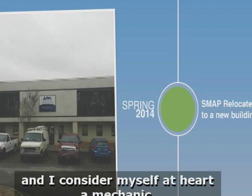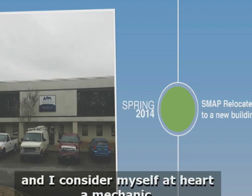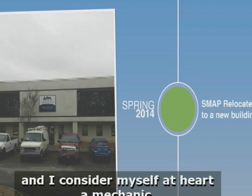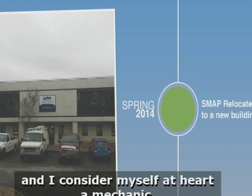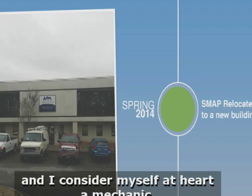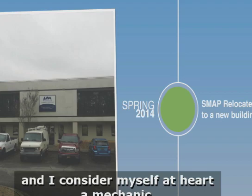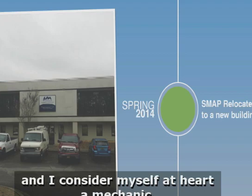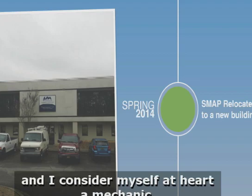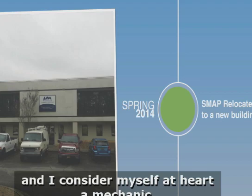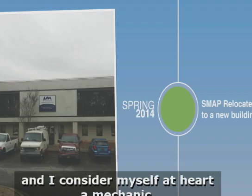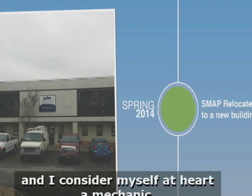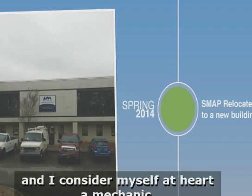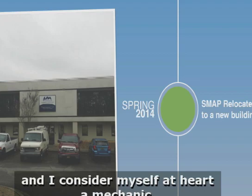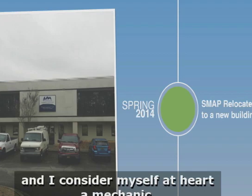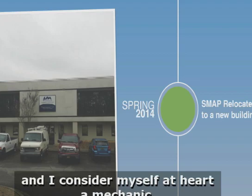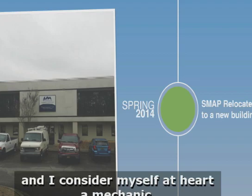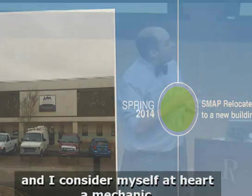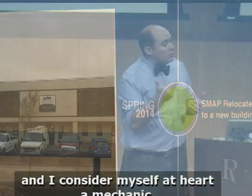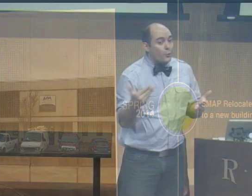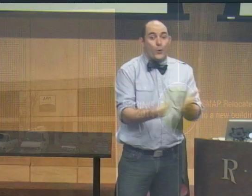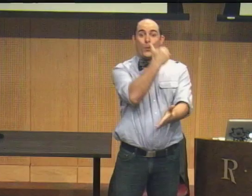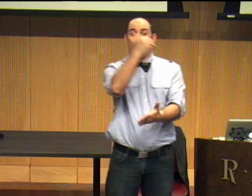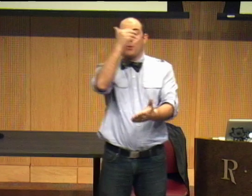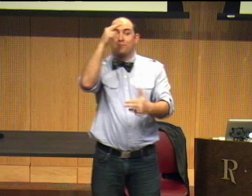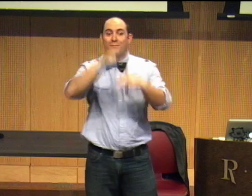at heart a mechanic.